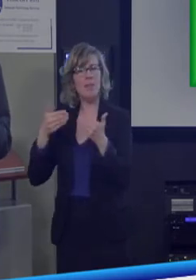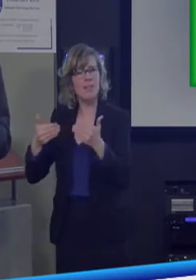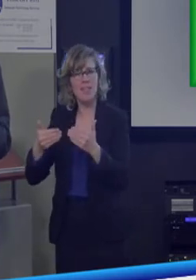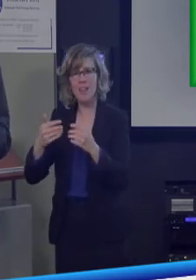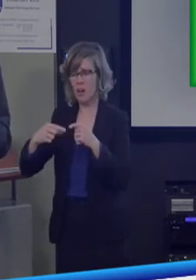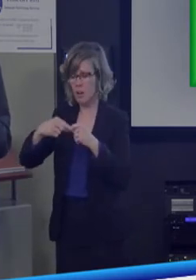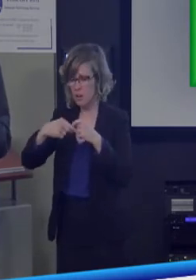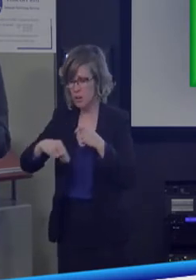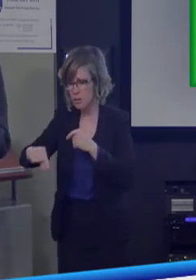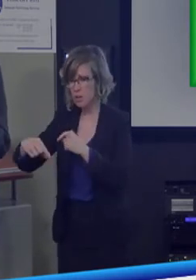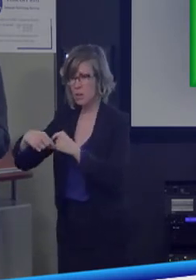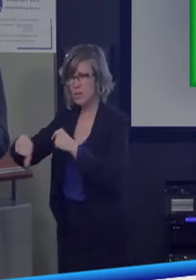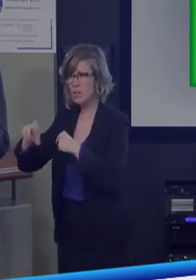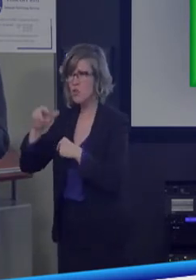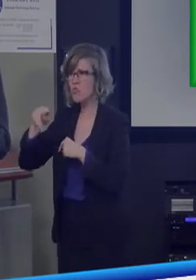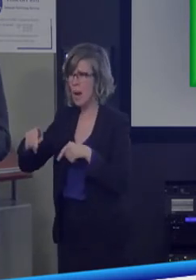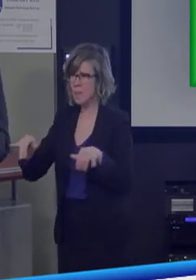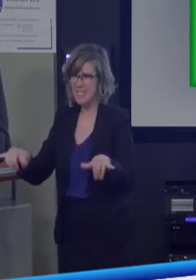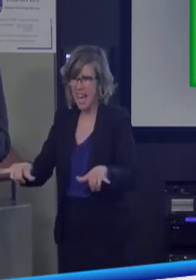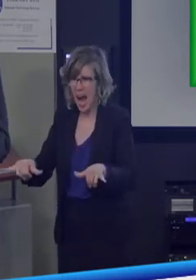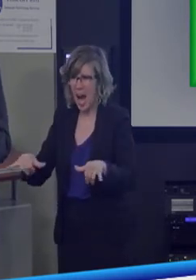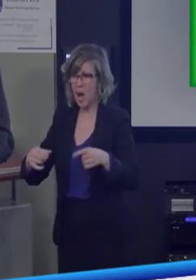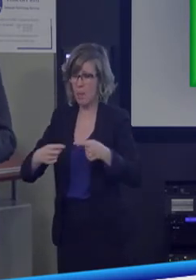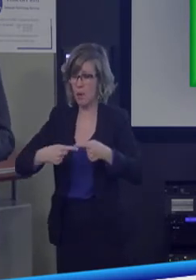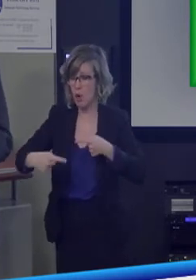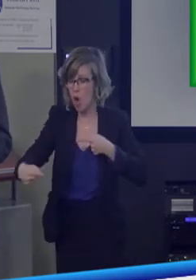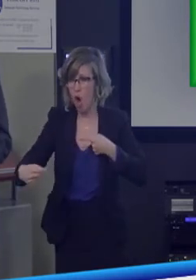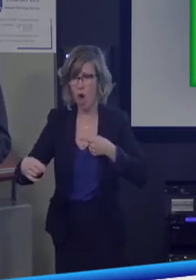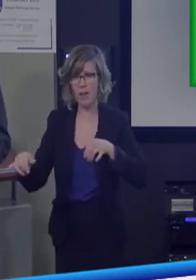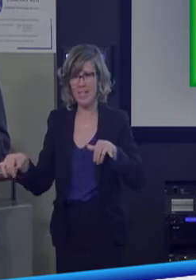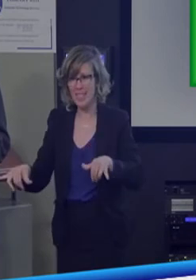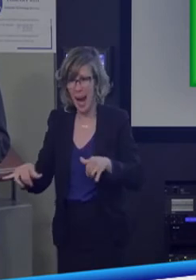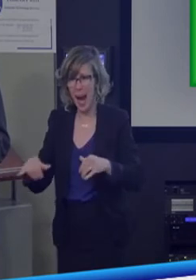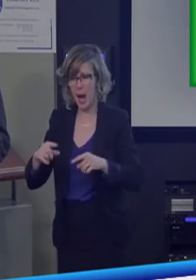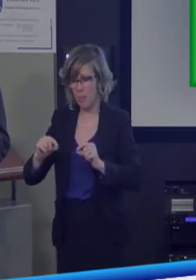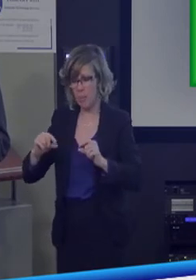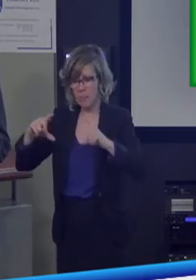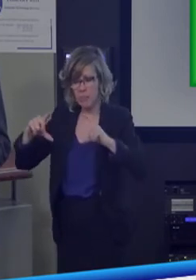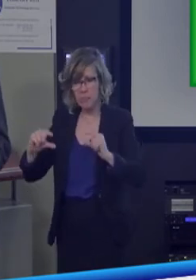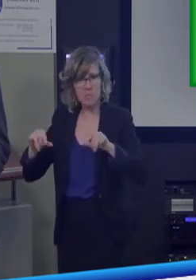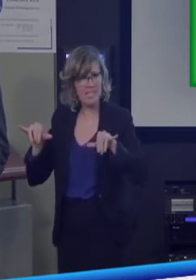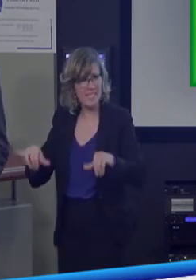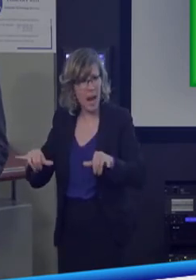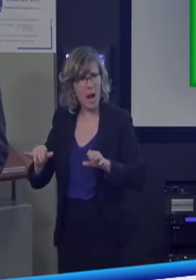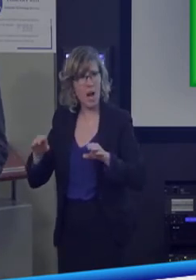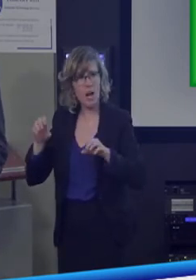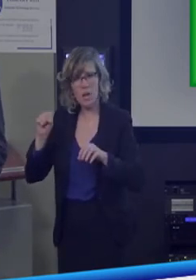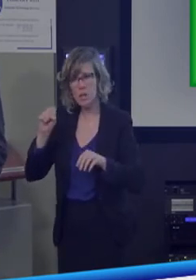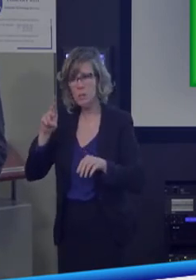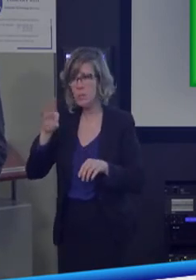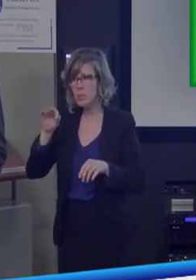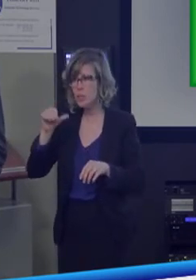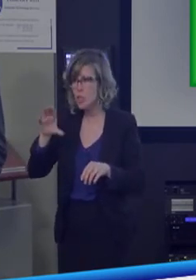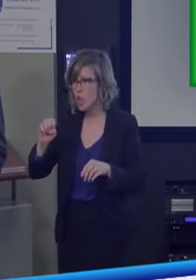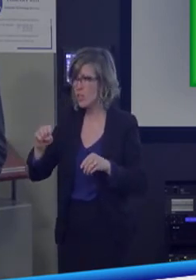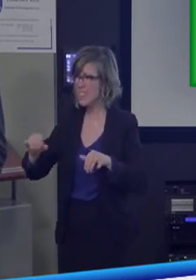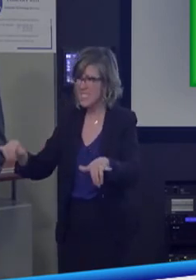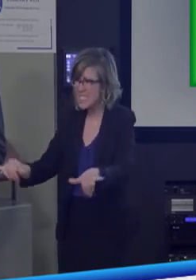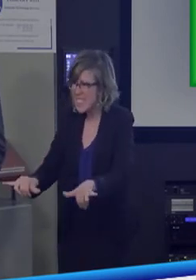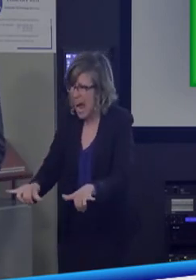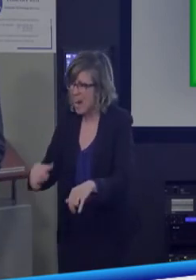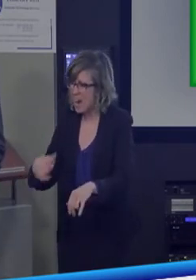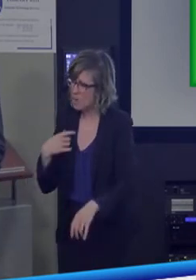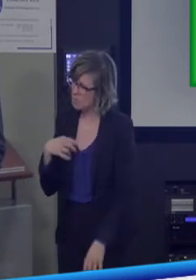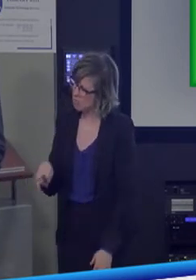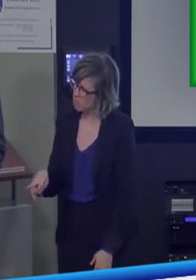same ball, same surface, same length. Why'd you do that? You told me to make it fair. Fair